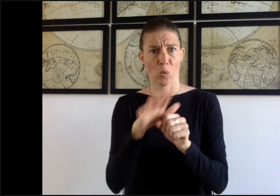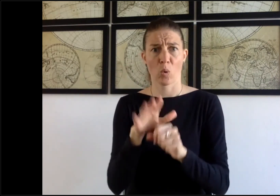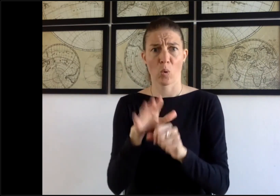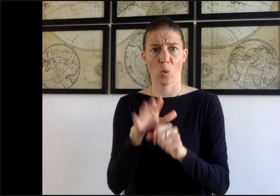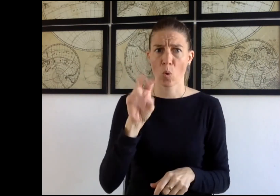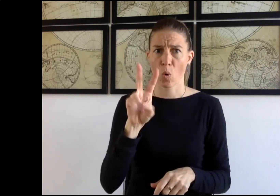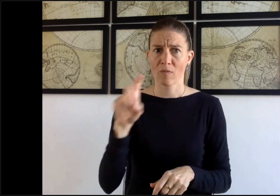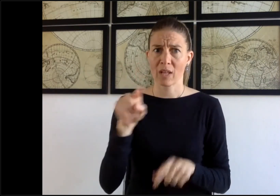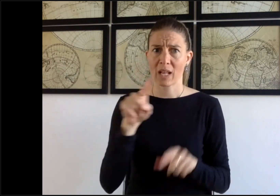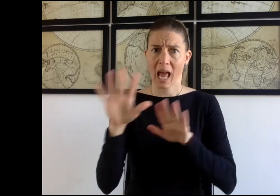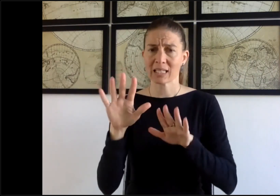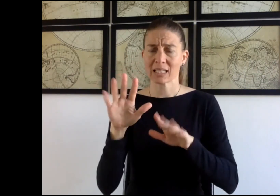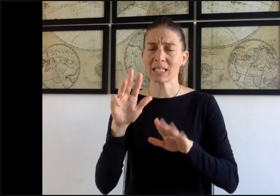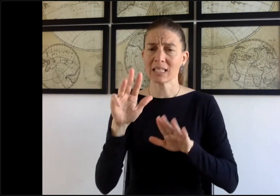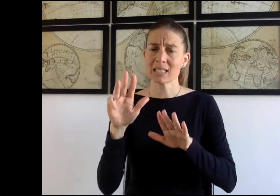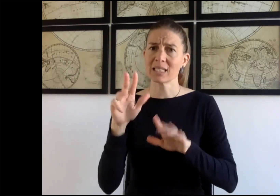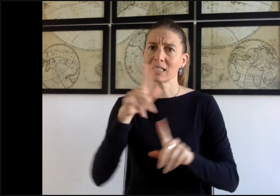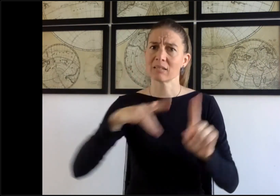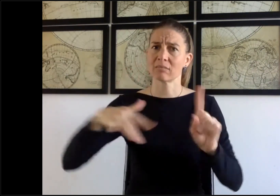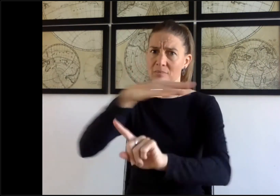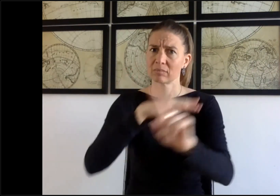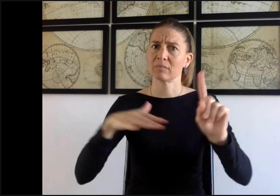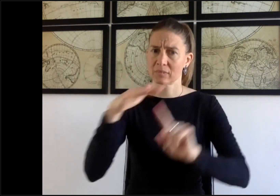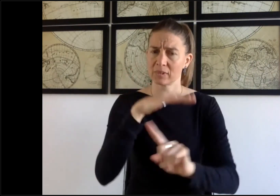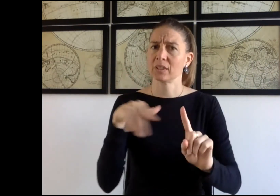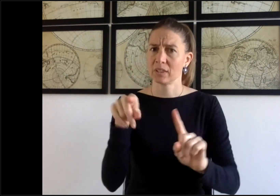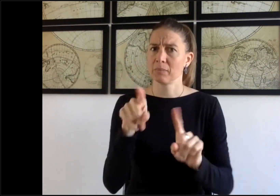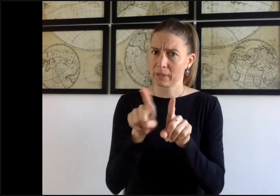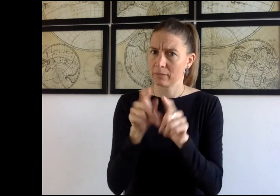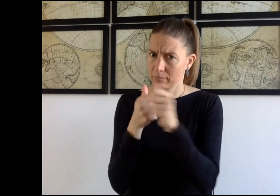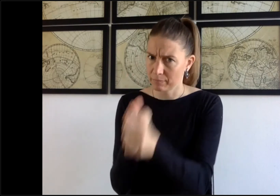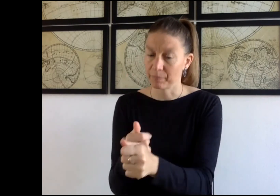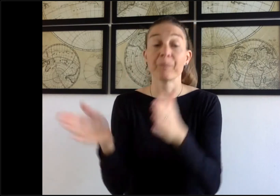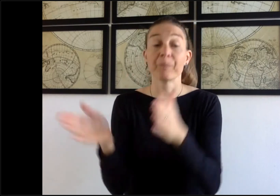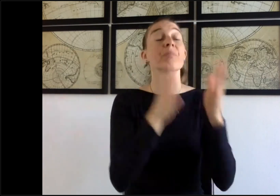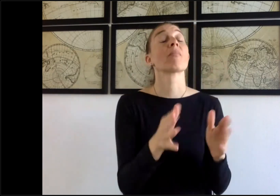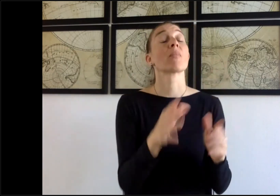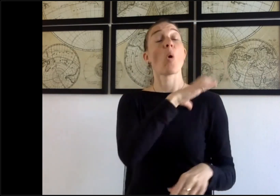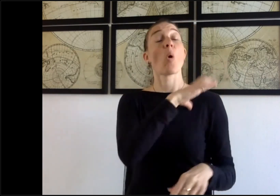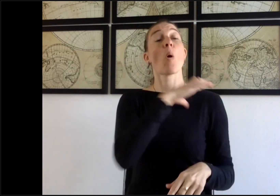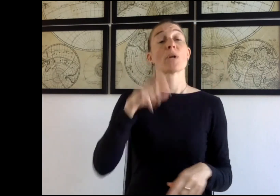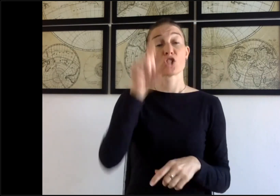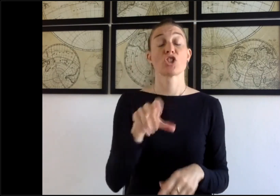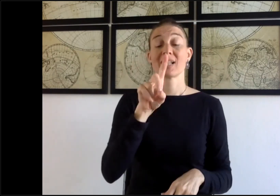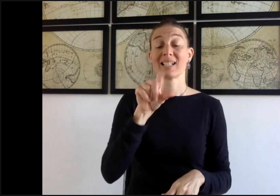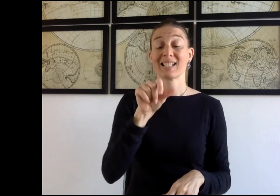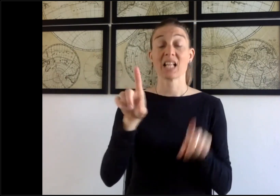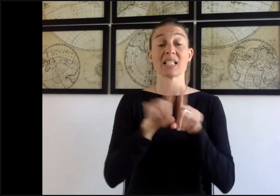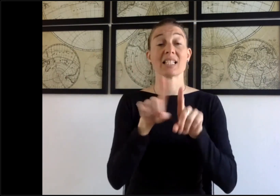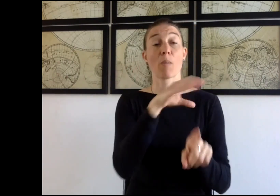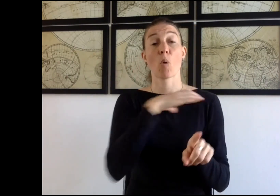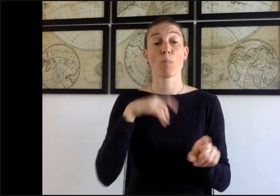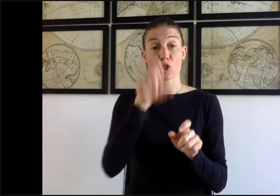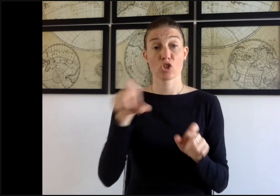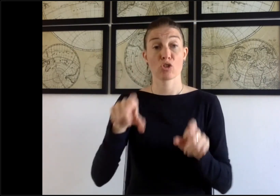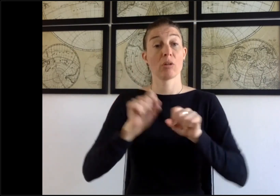Further, Commissioner Dalli sent a letter to ministers in charge of persons with disabilities in member states, where she underlined